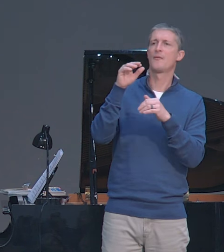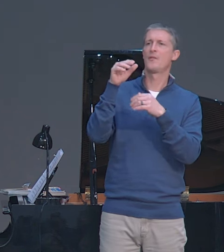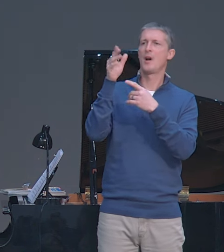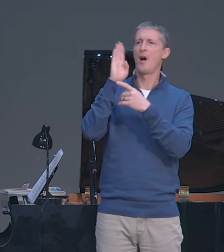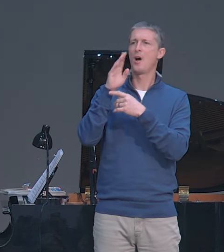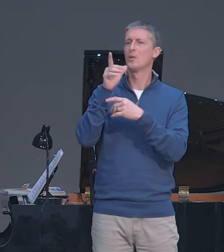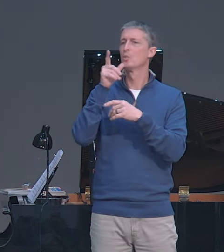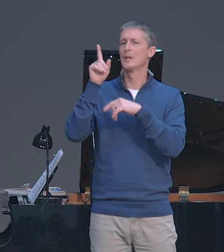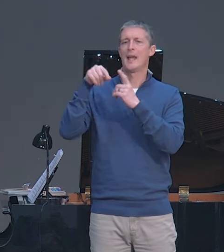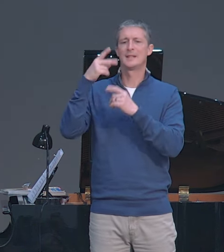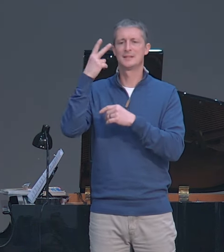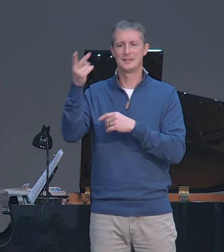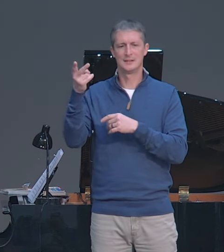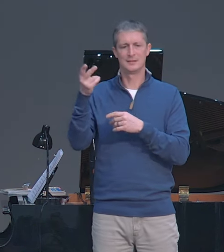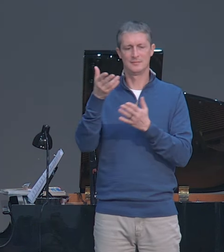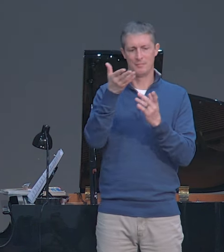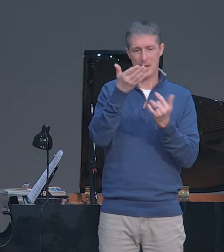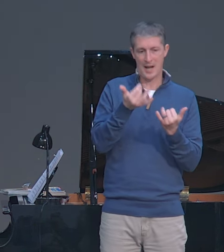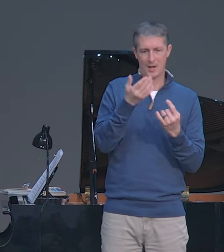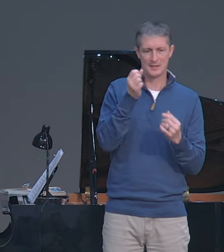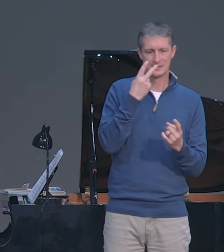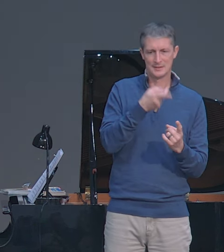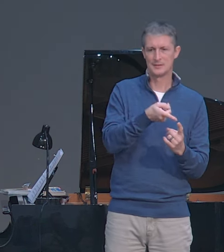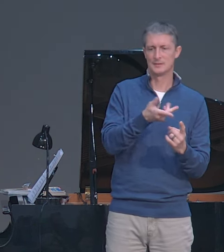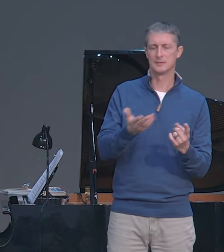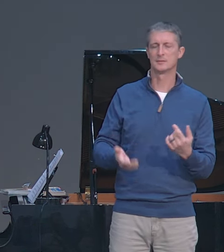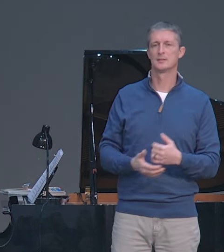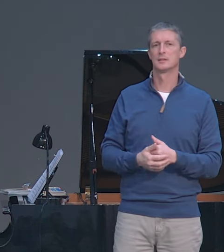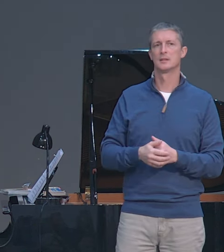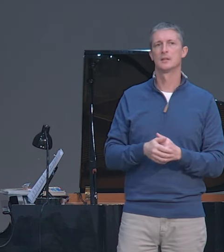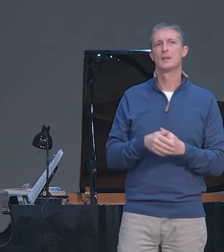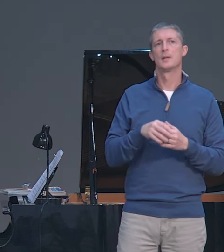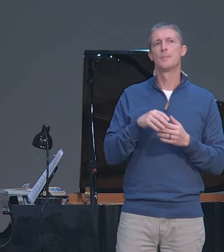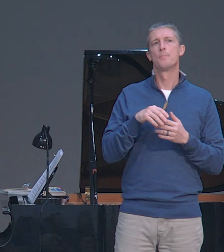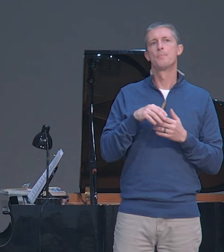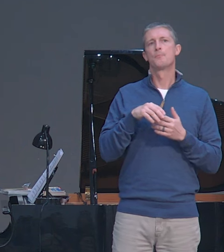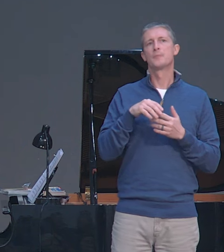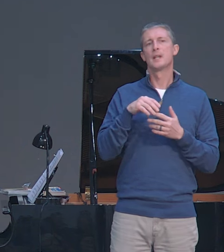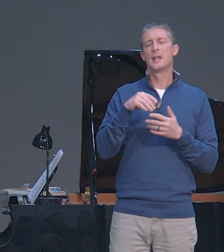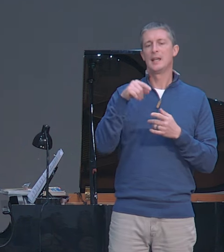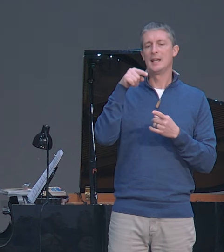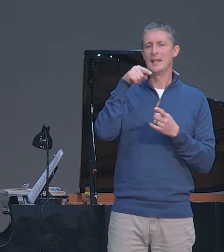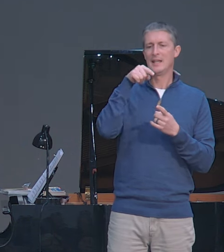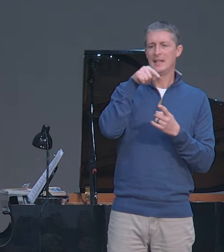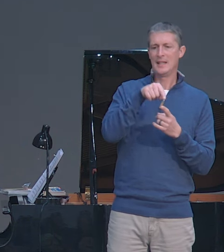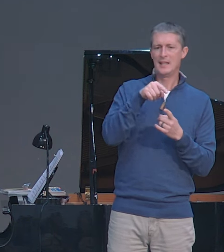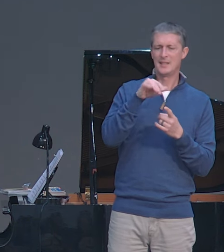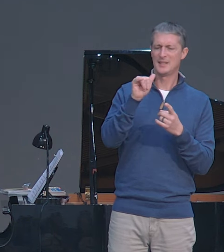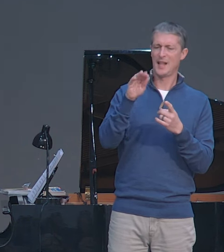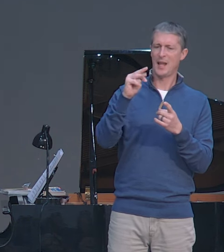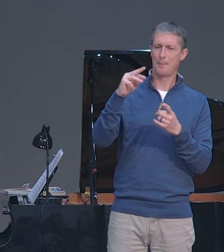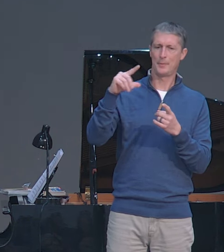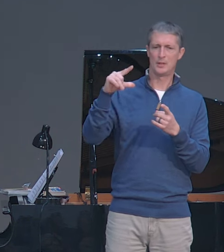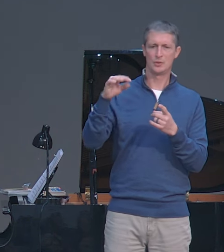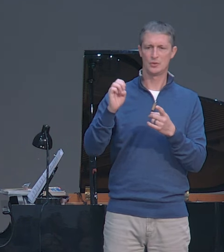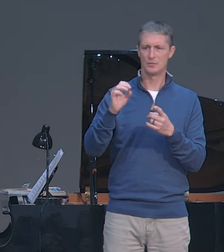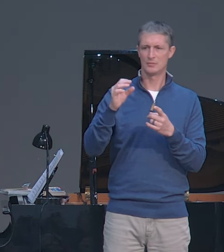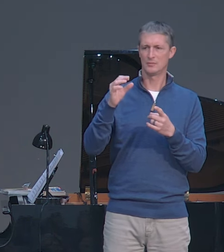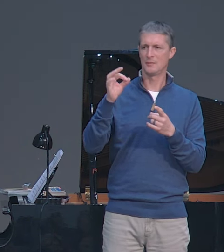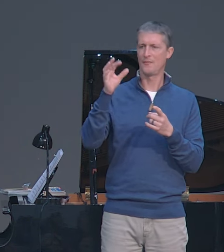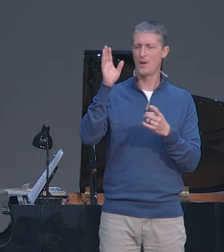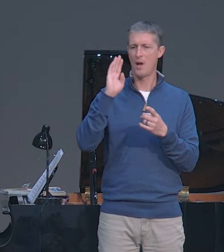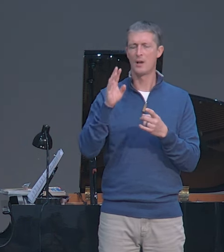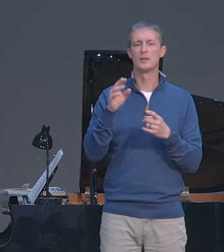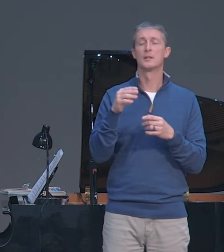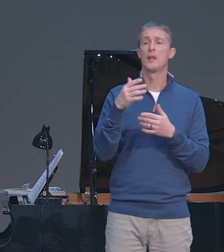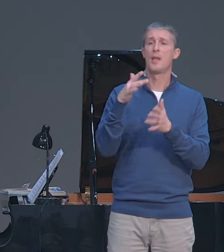God. Now, think about this. He's the image of the invisible God. Doesn't the Bible say that you were created